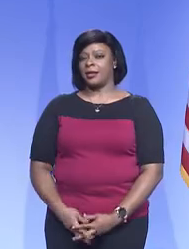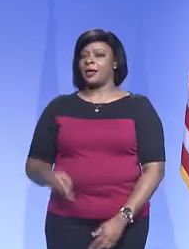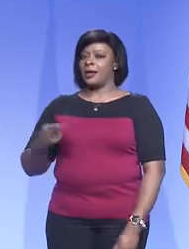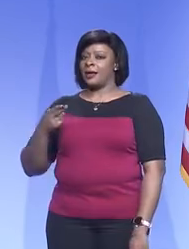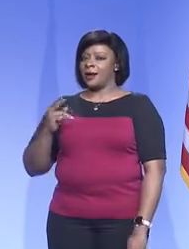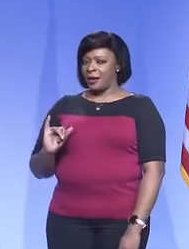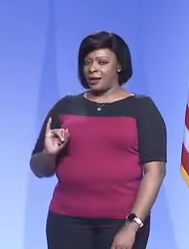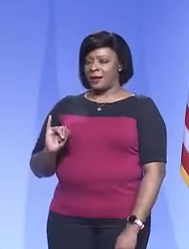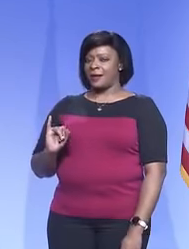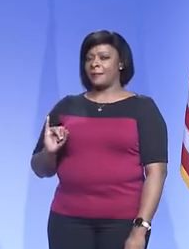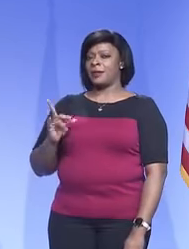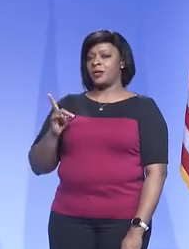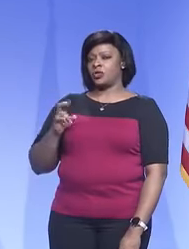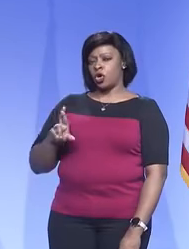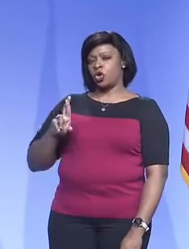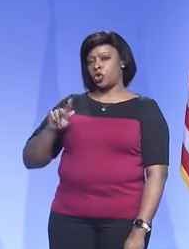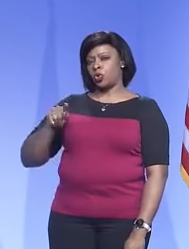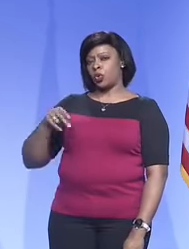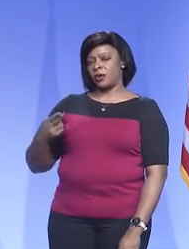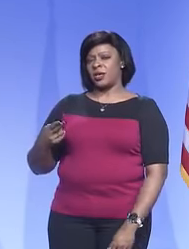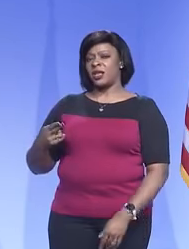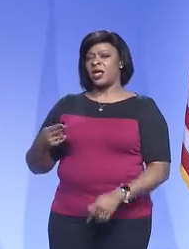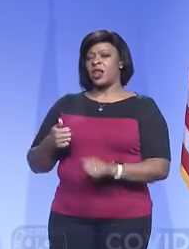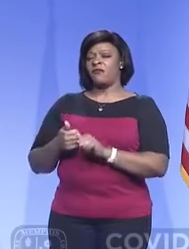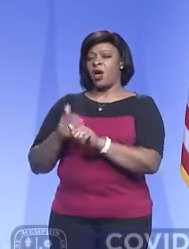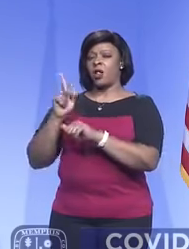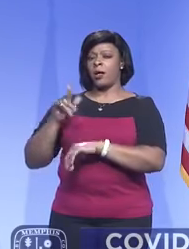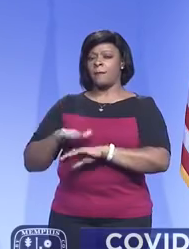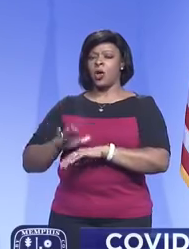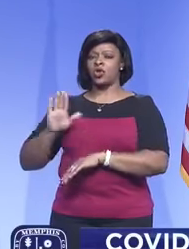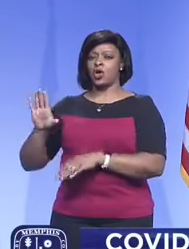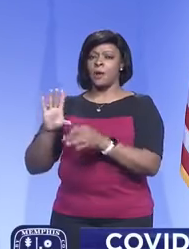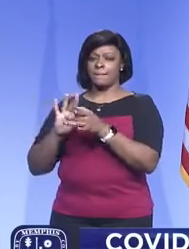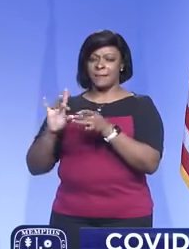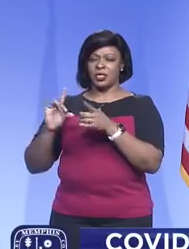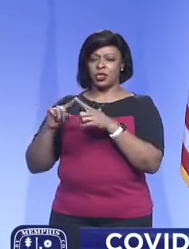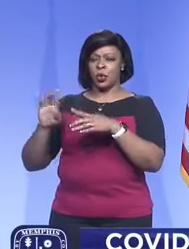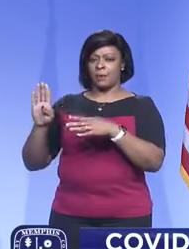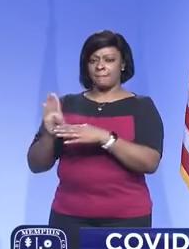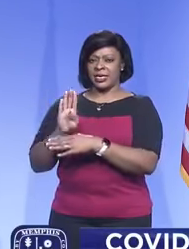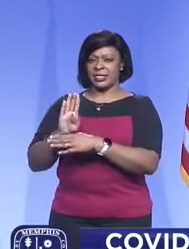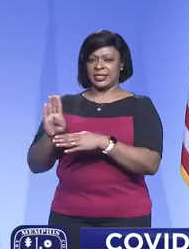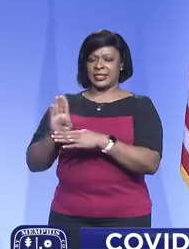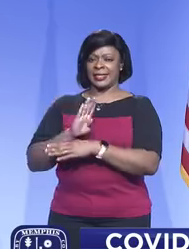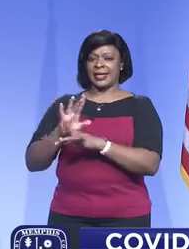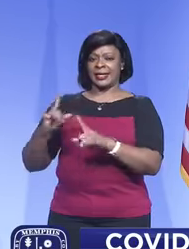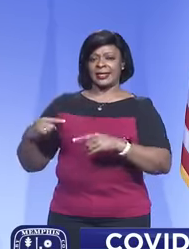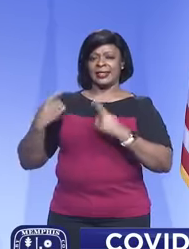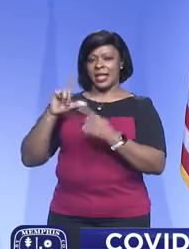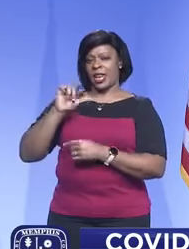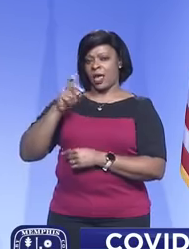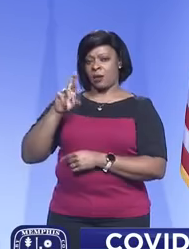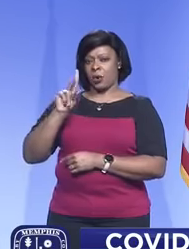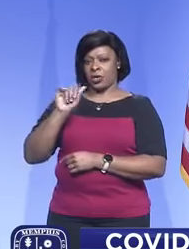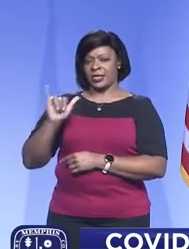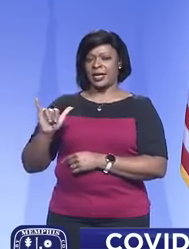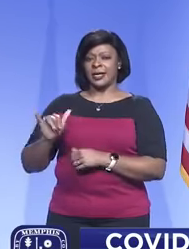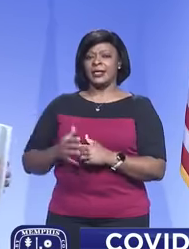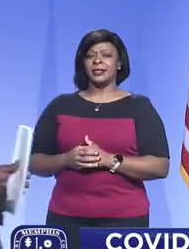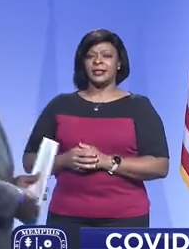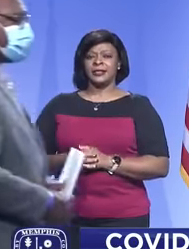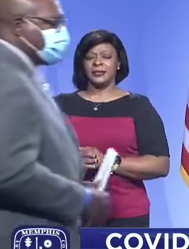Hi, Dr. Randolph, to follow up on your message to businesses, since Labor Day, how